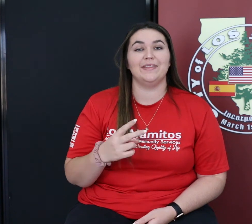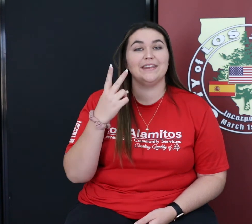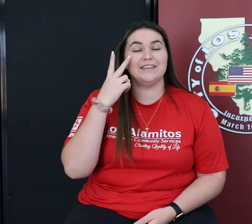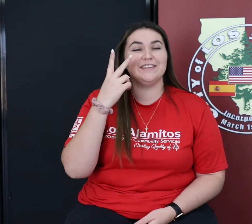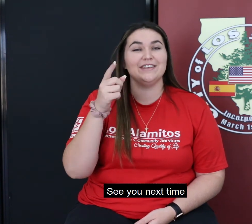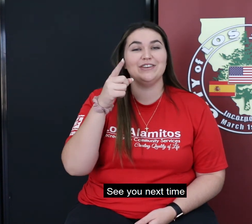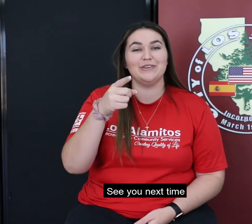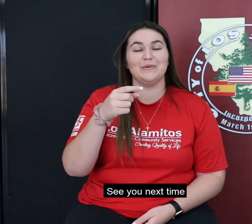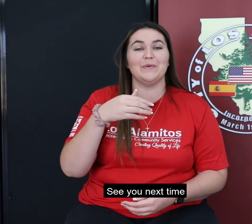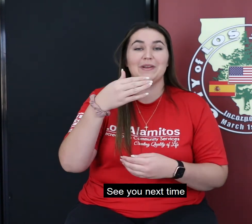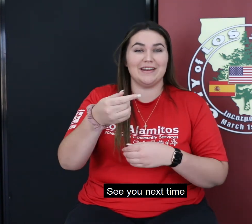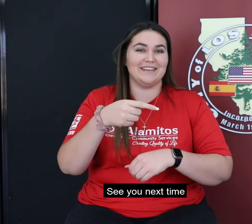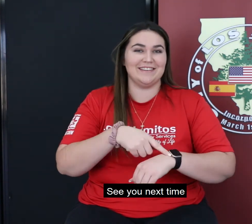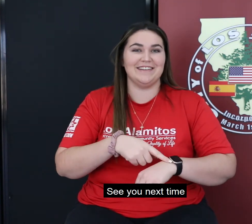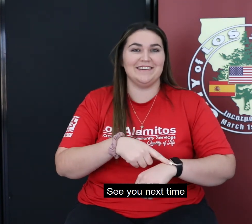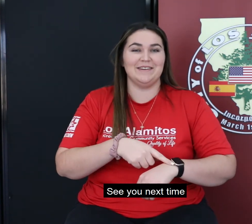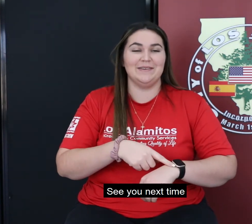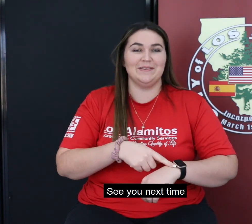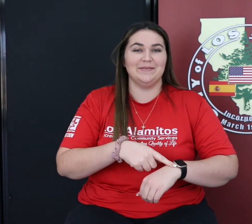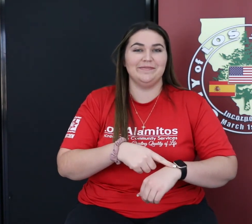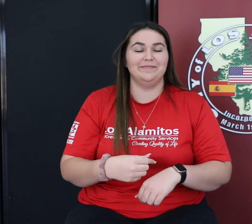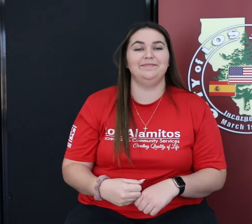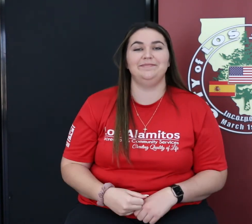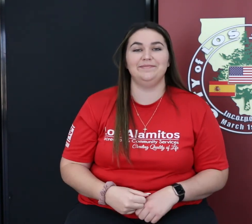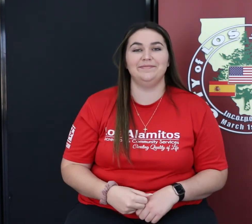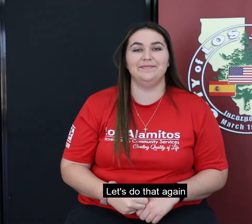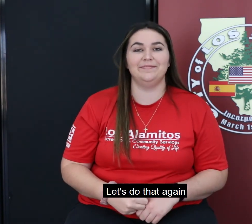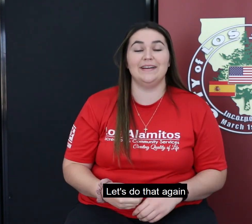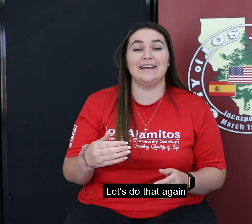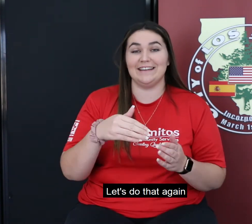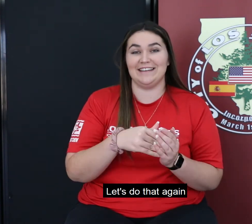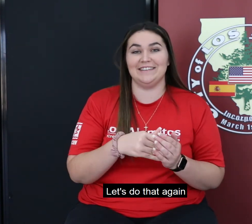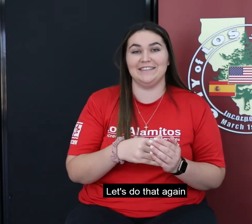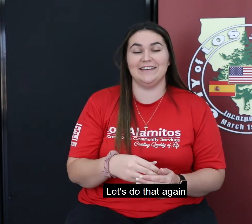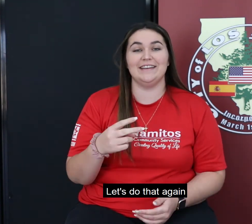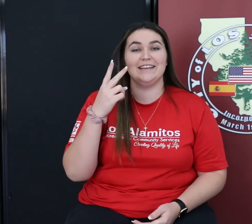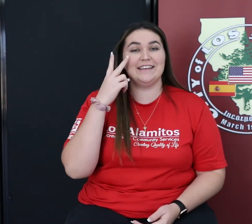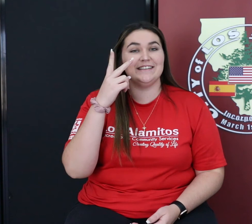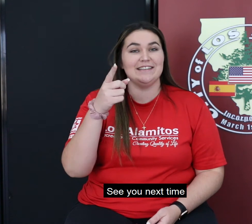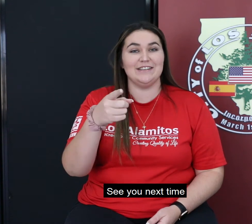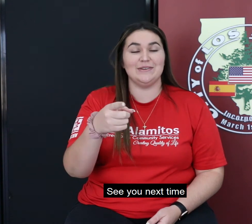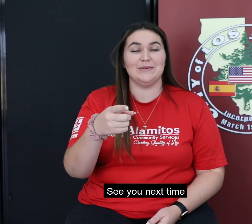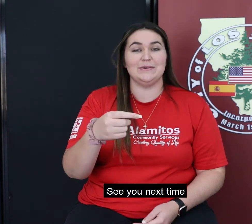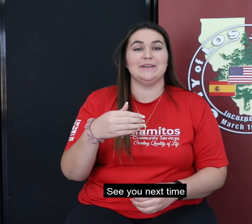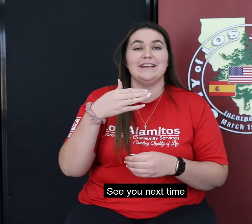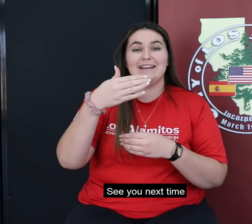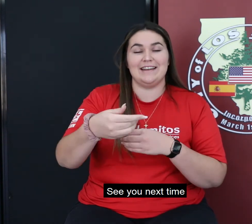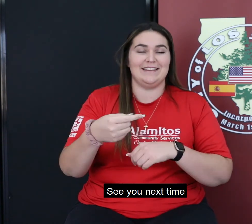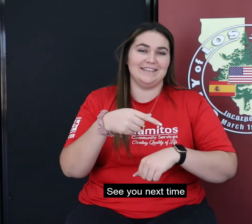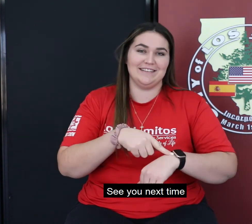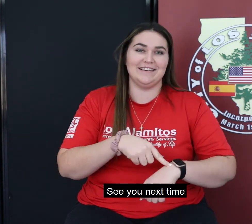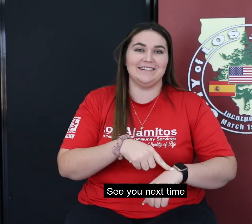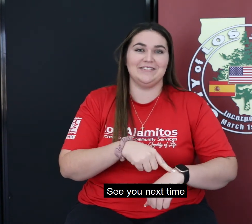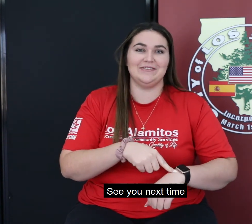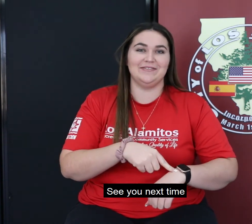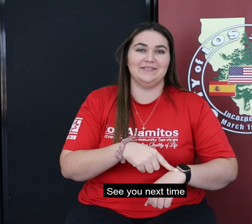see you next time. Let's do that again. See you next time.